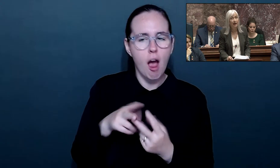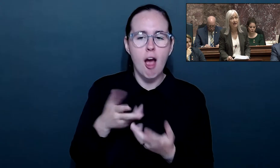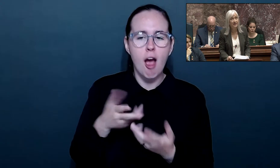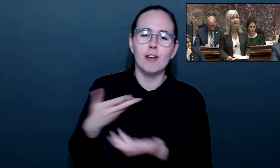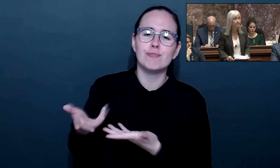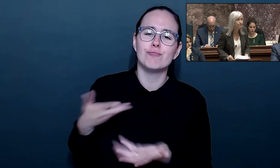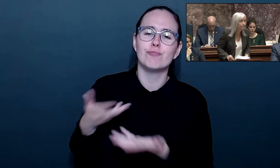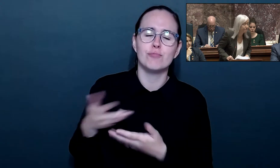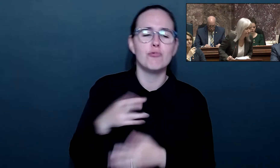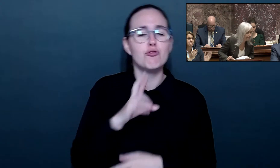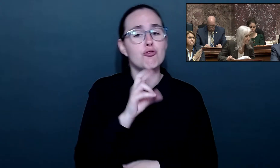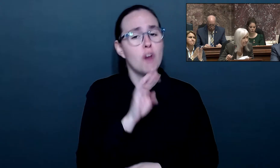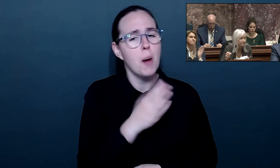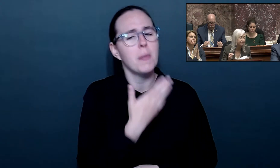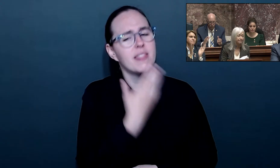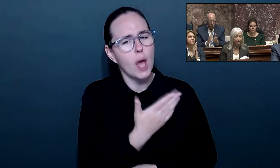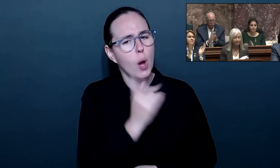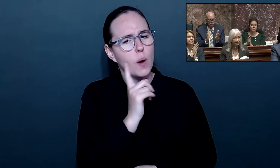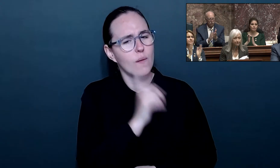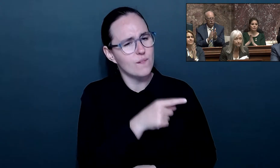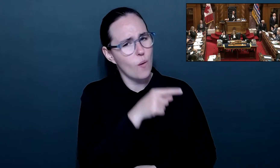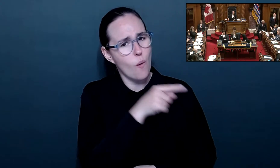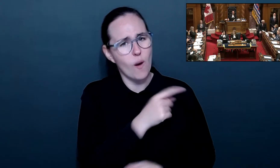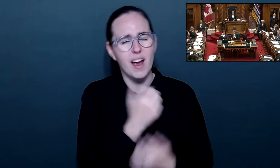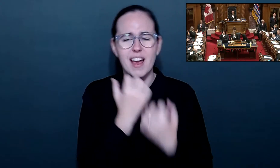so many lives.